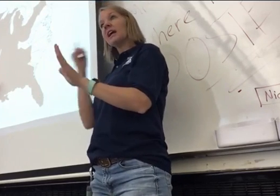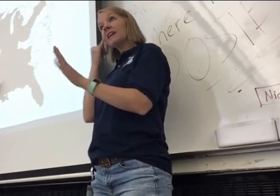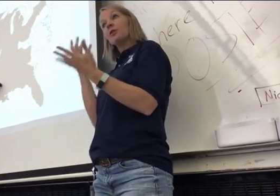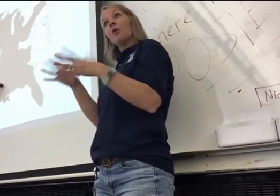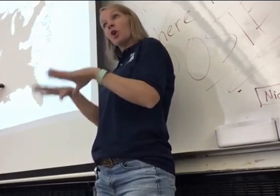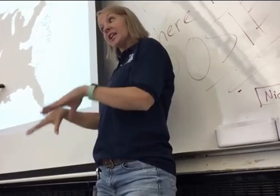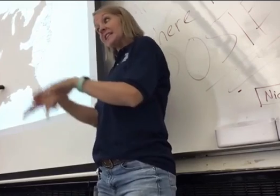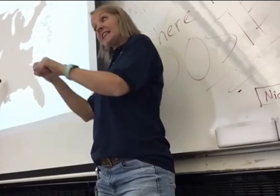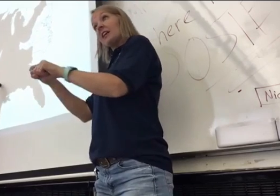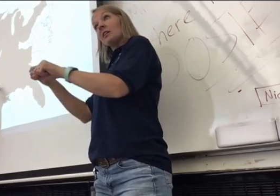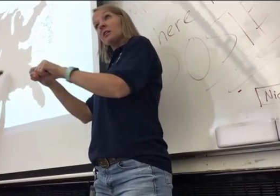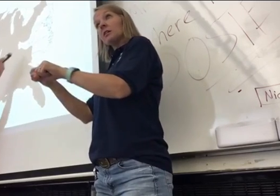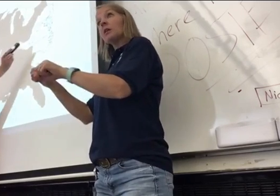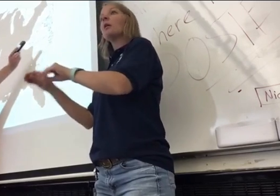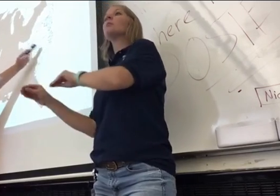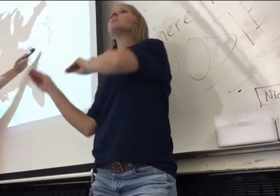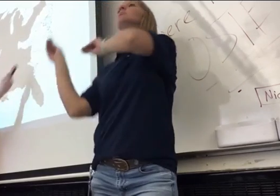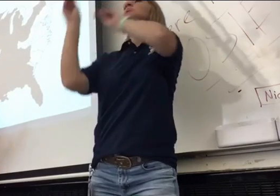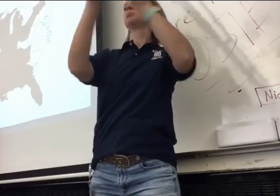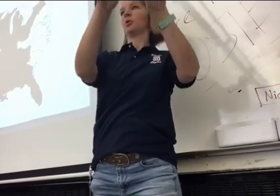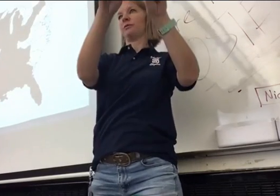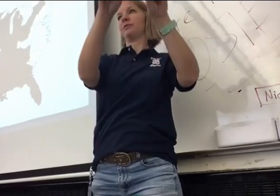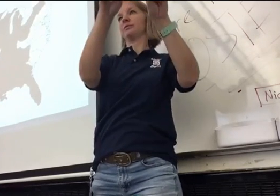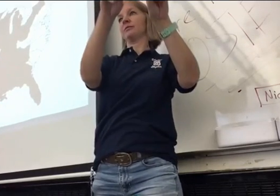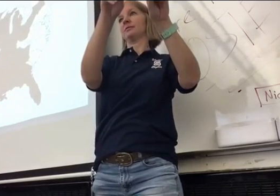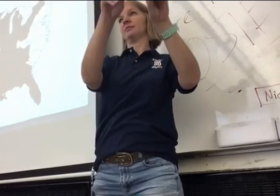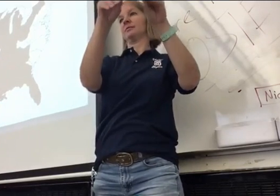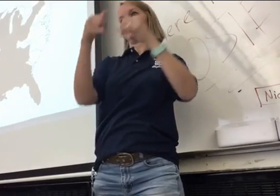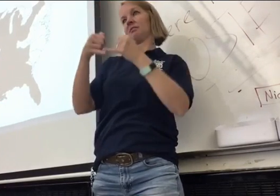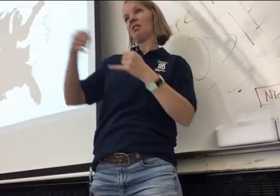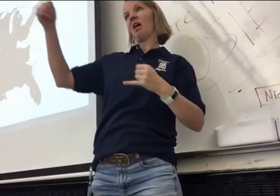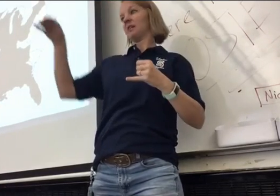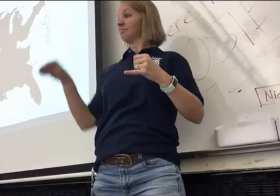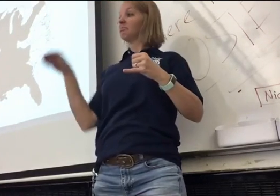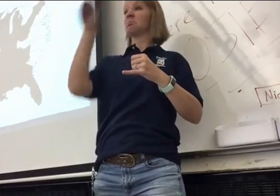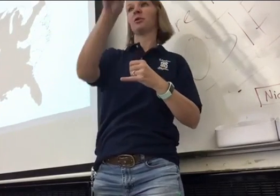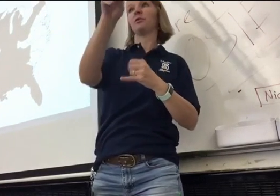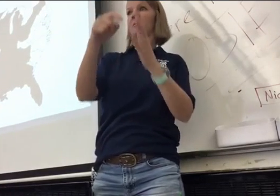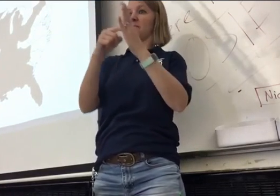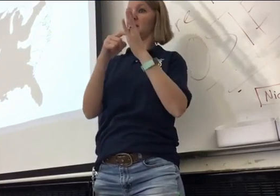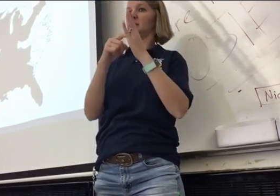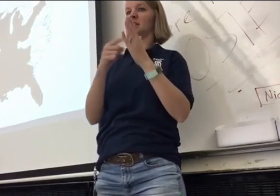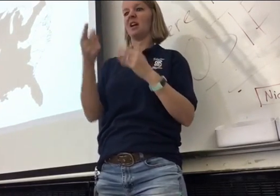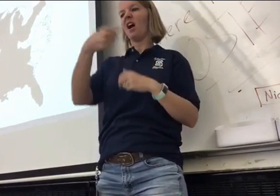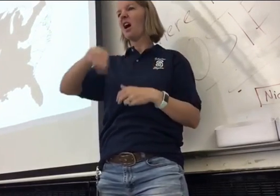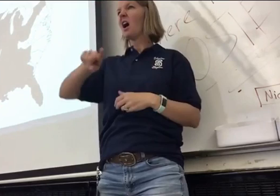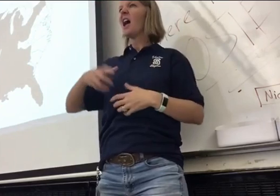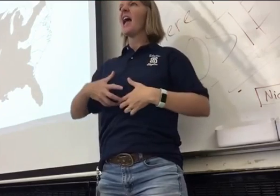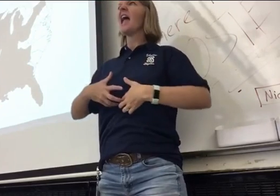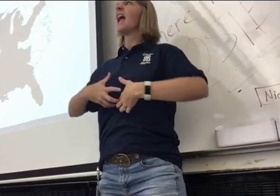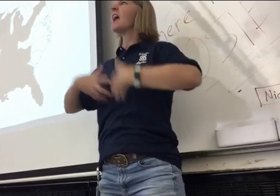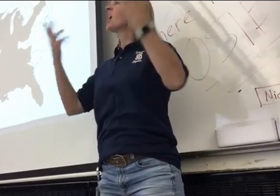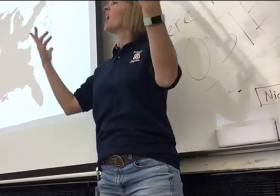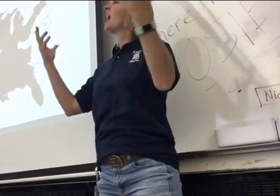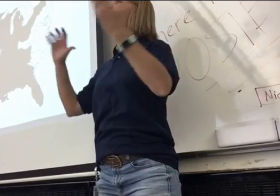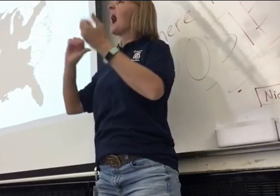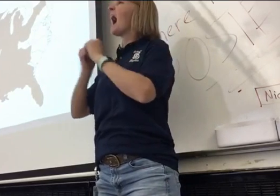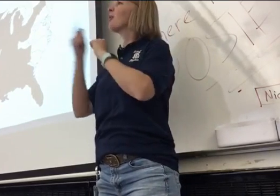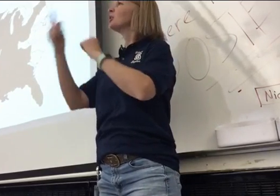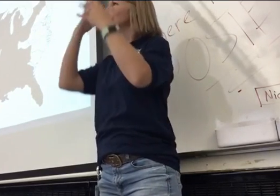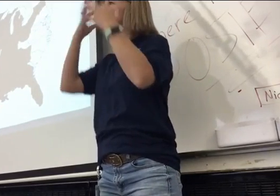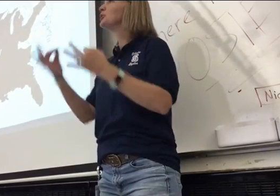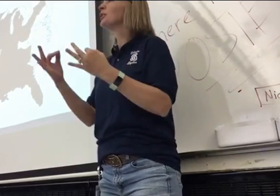this line, you have to move back across into the colonies. And this makes them angry. You're saying, how can you